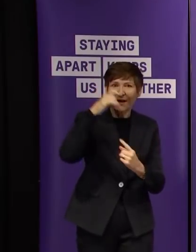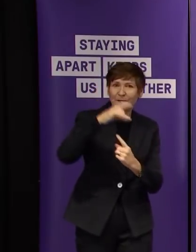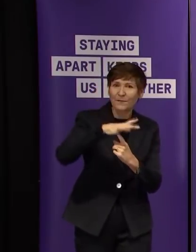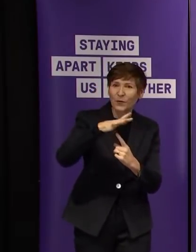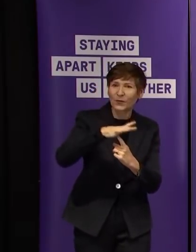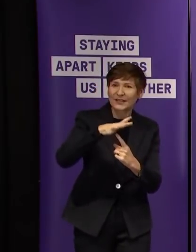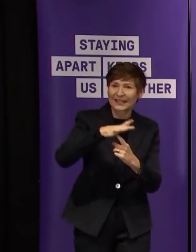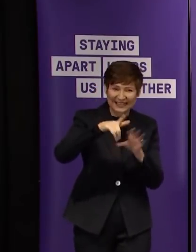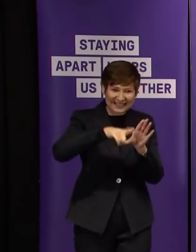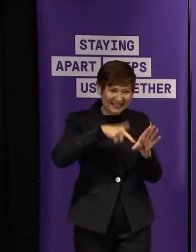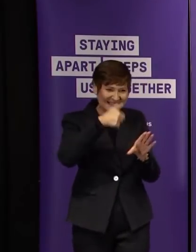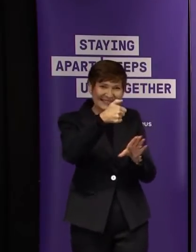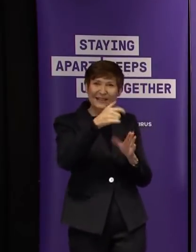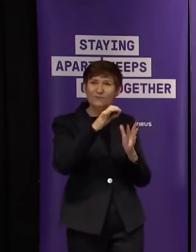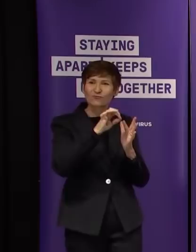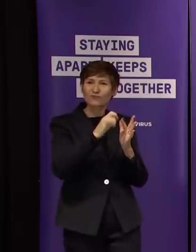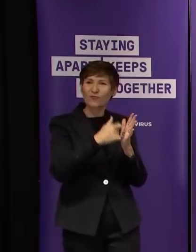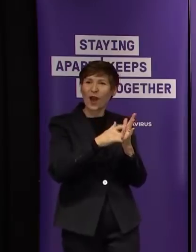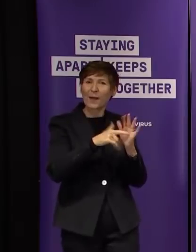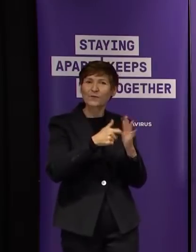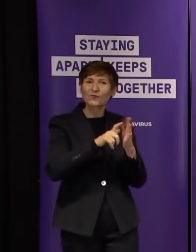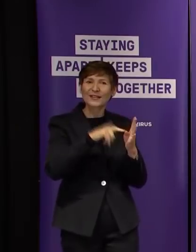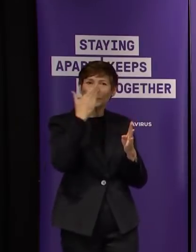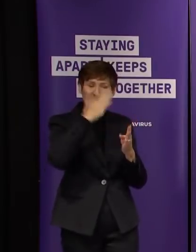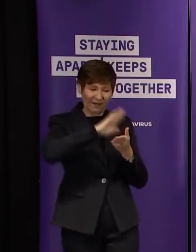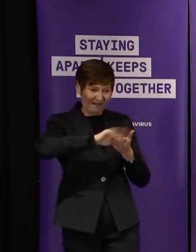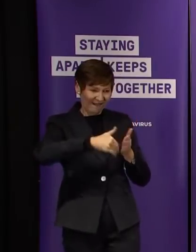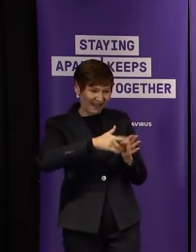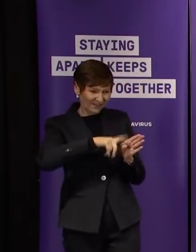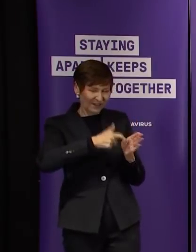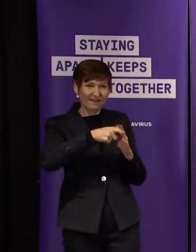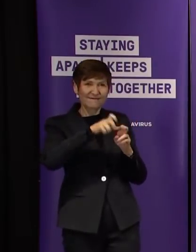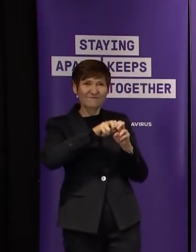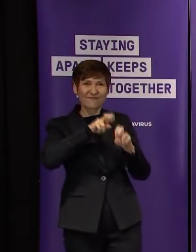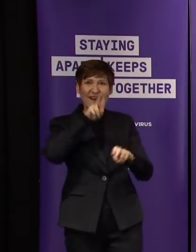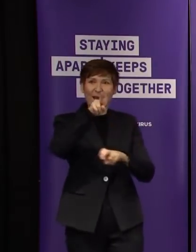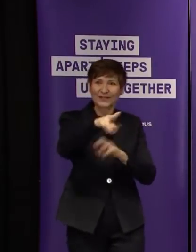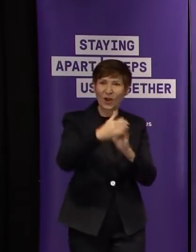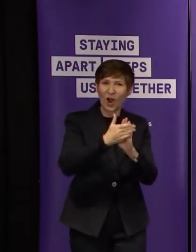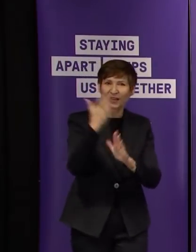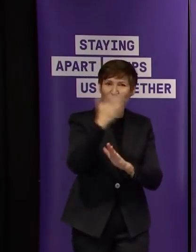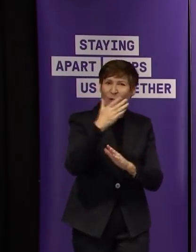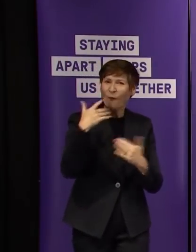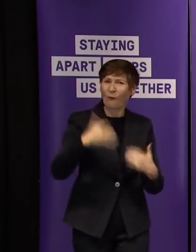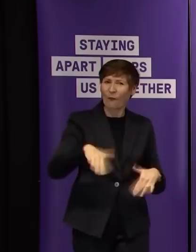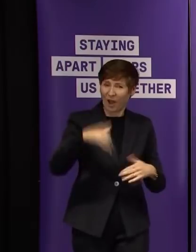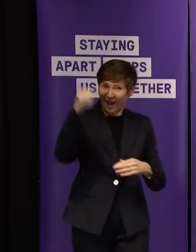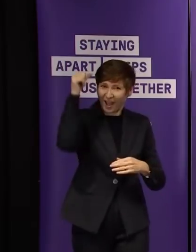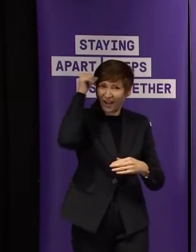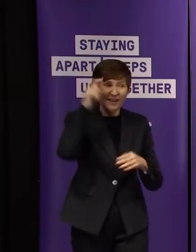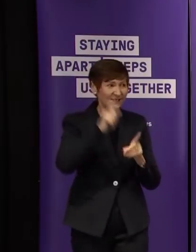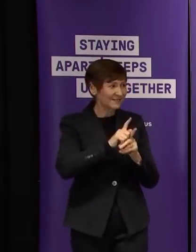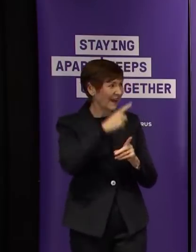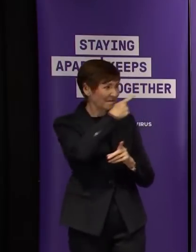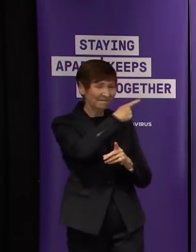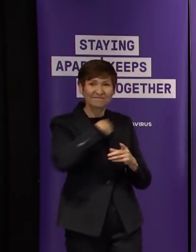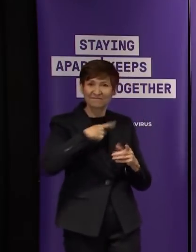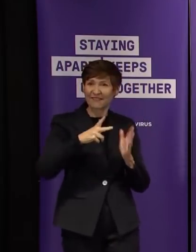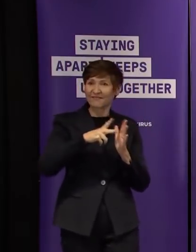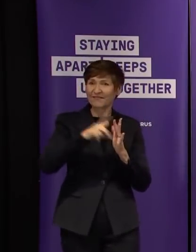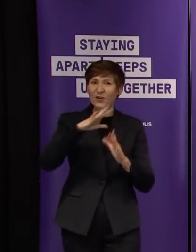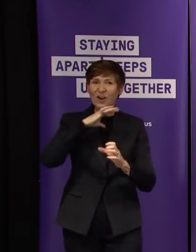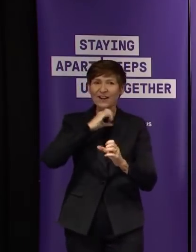a milestone year, so I'm really conscious. We understand, I've got kids of my own, Premier's got kids, school-age children,